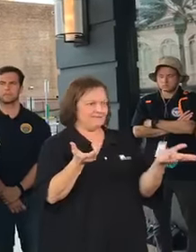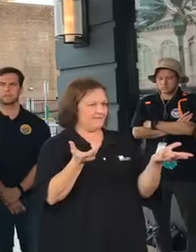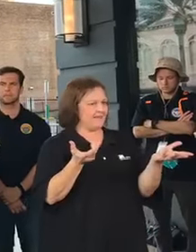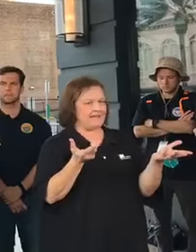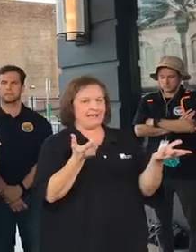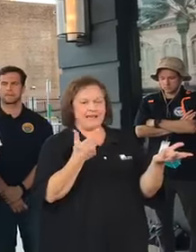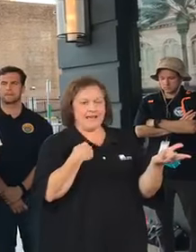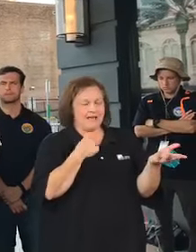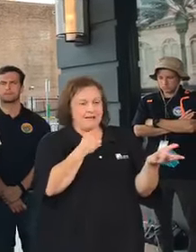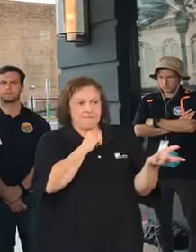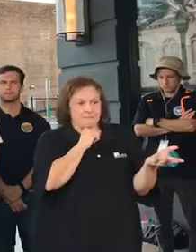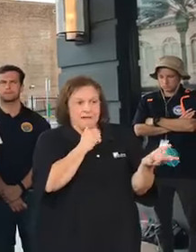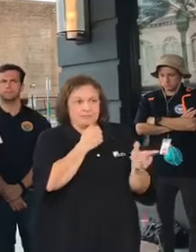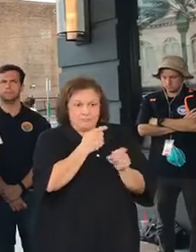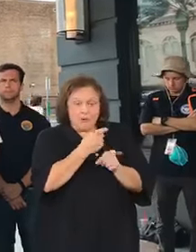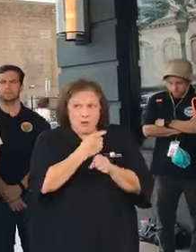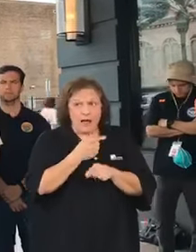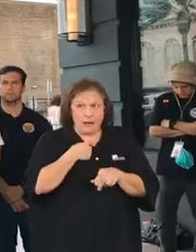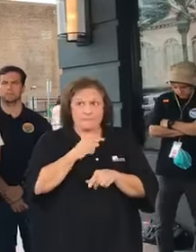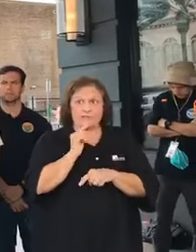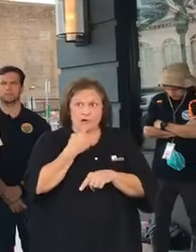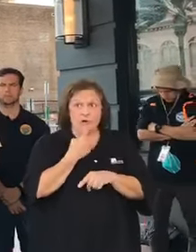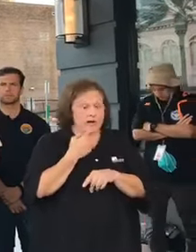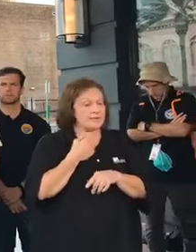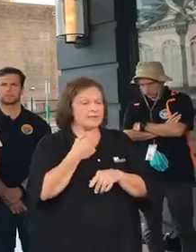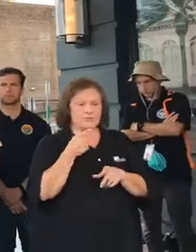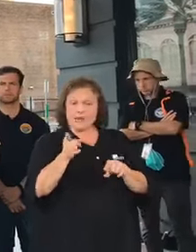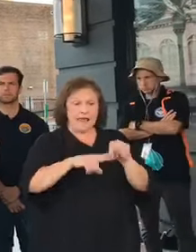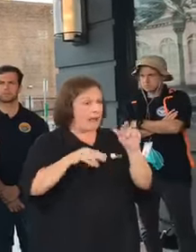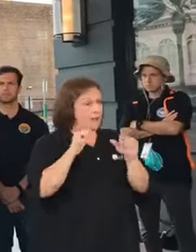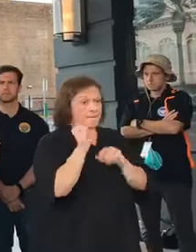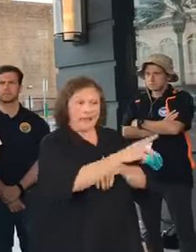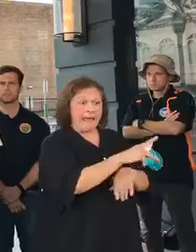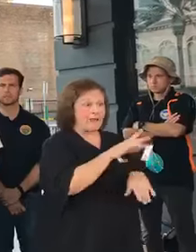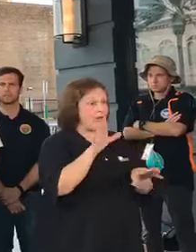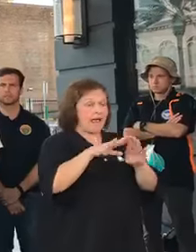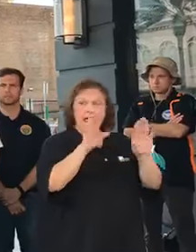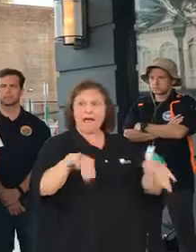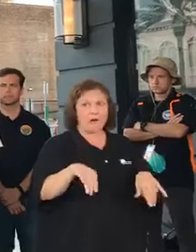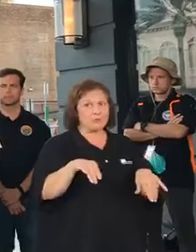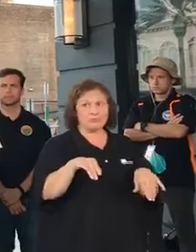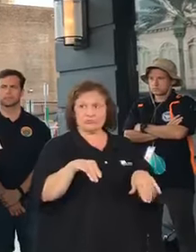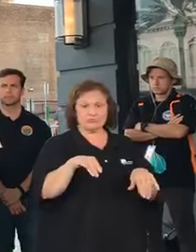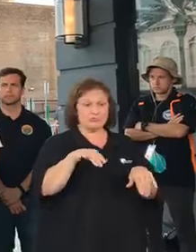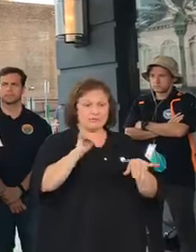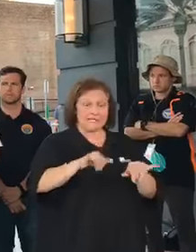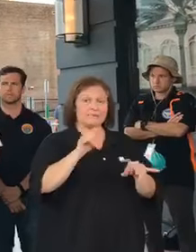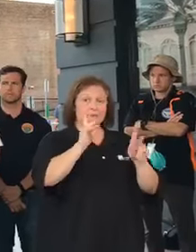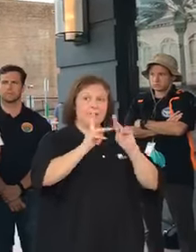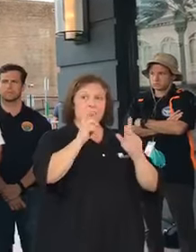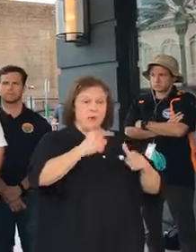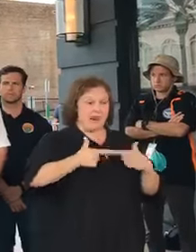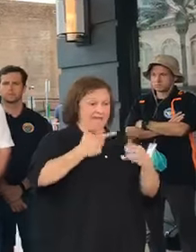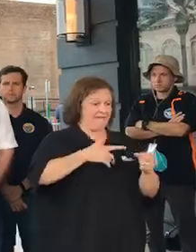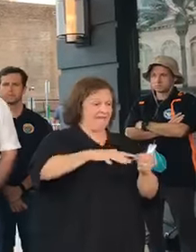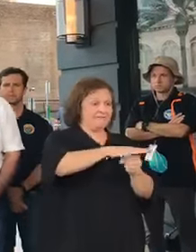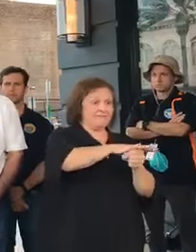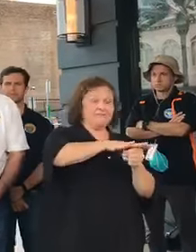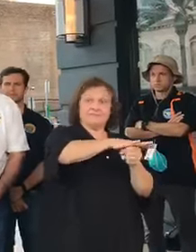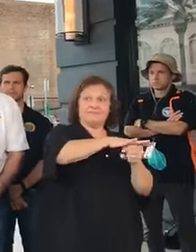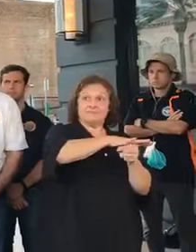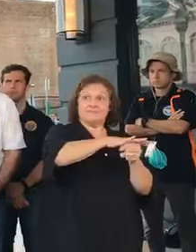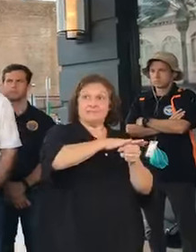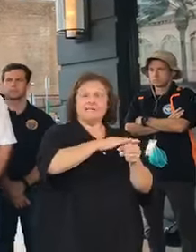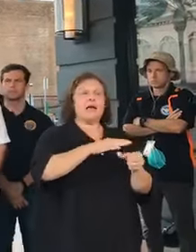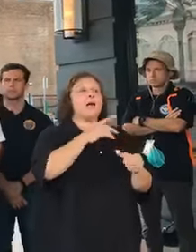way mean to make light of it, but no, we're not letting people go back in and get something. And that also includes the vehicles that we